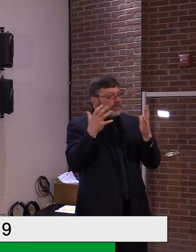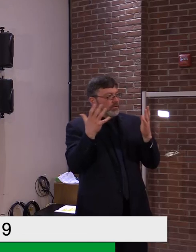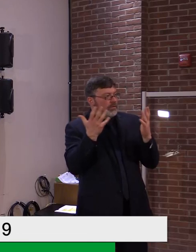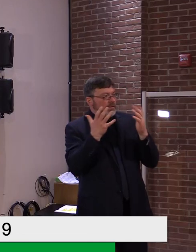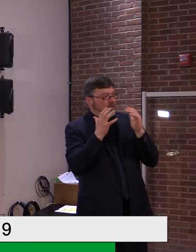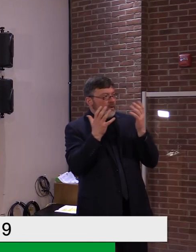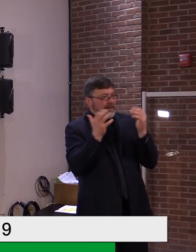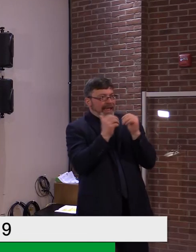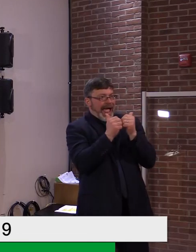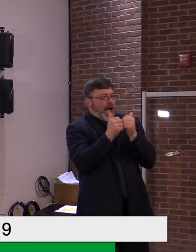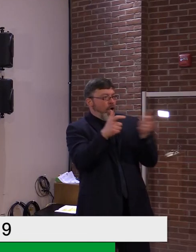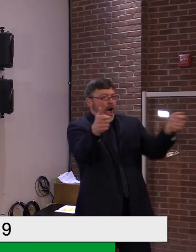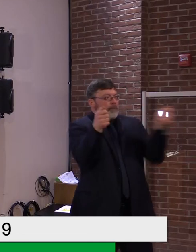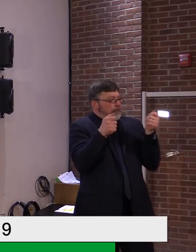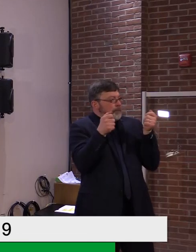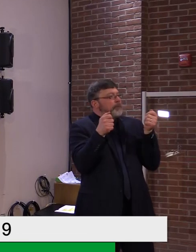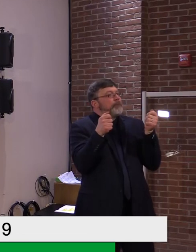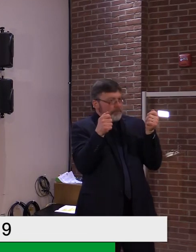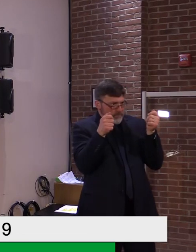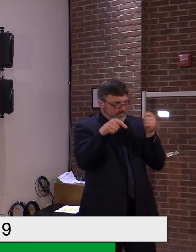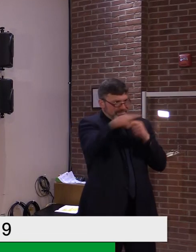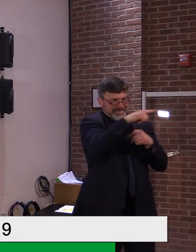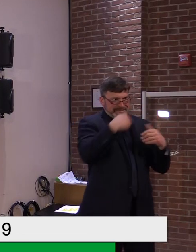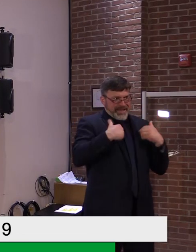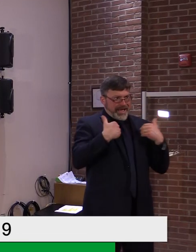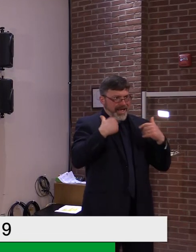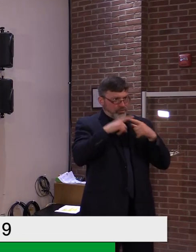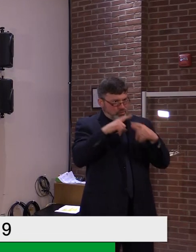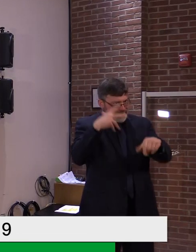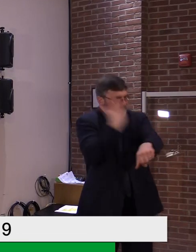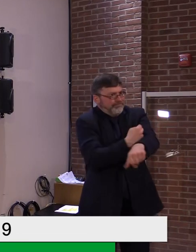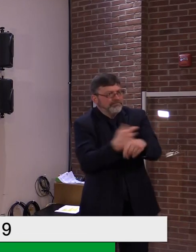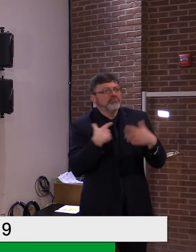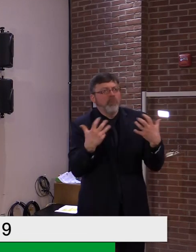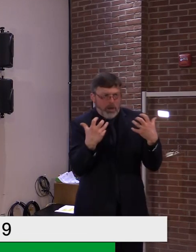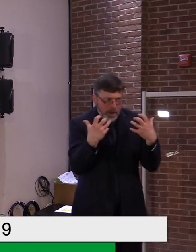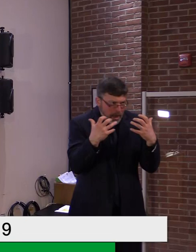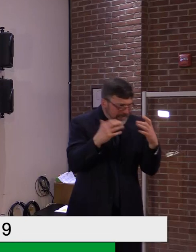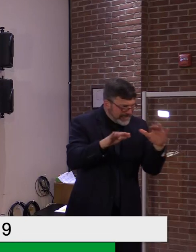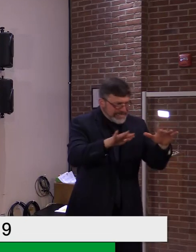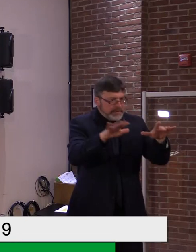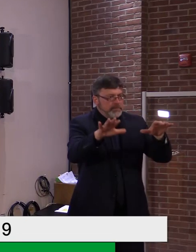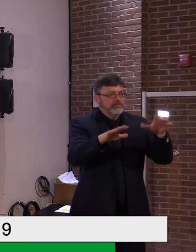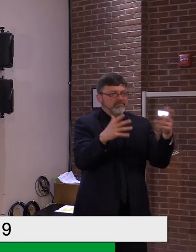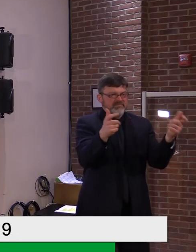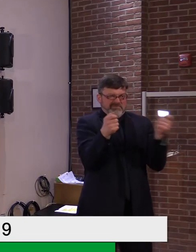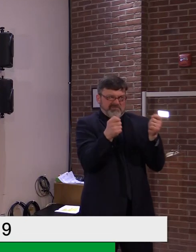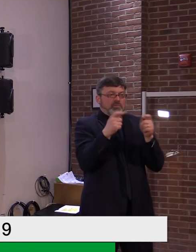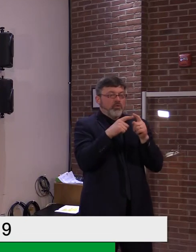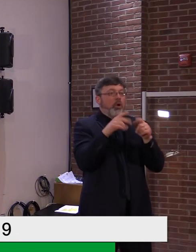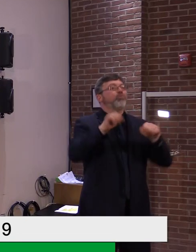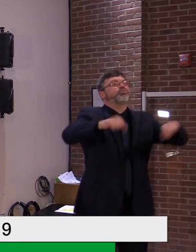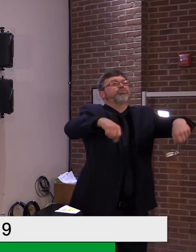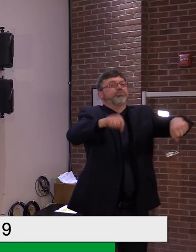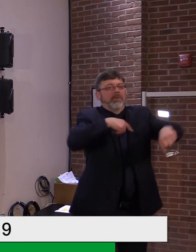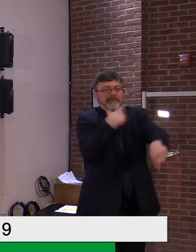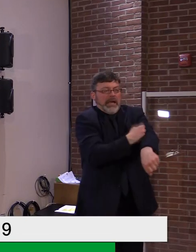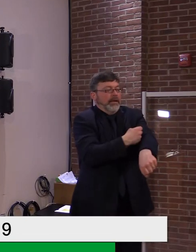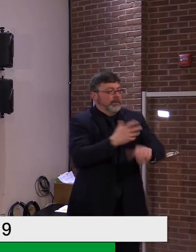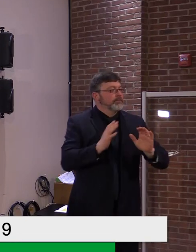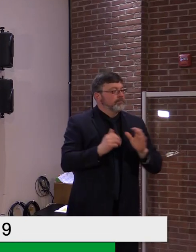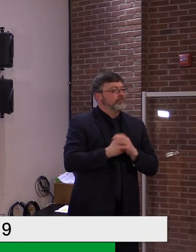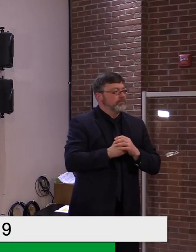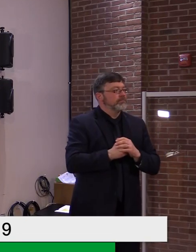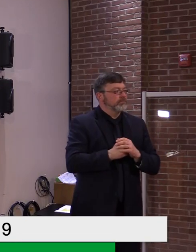will incent them to go and have a vaccine. I think you'll start seeing that. Obviously, we're going to concentrate heavily on